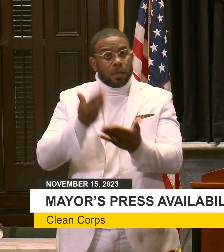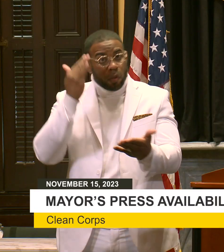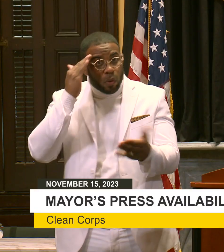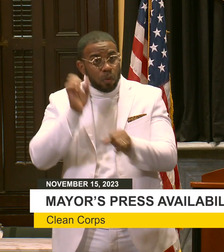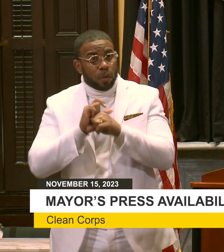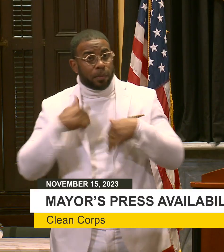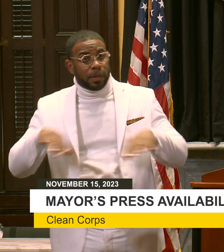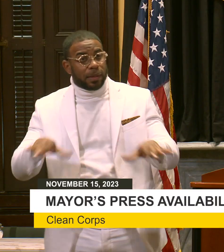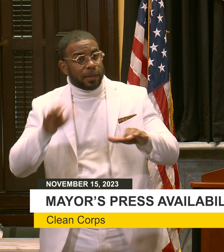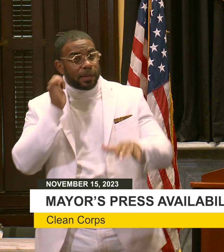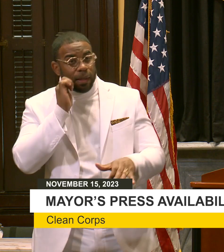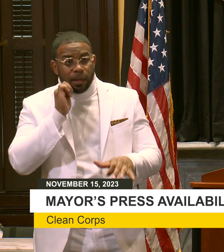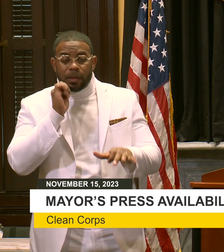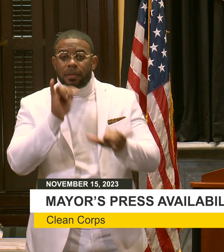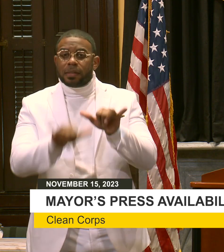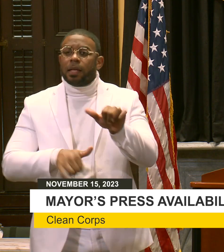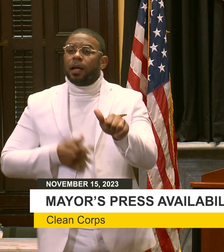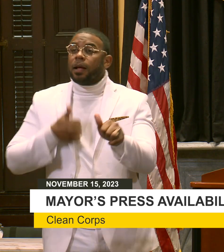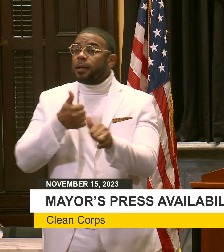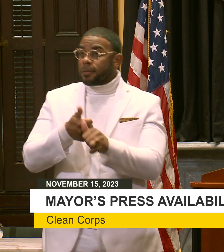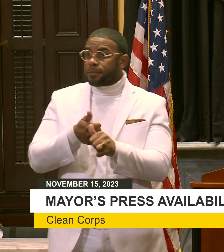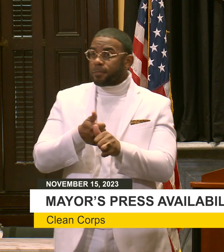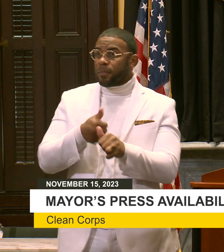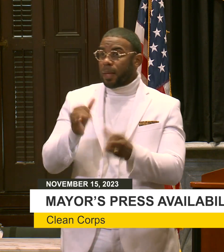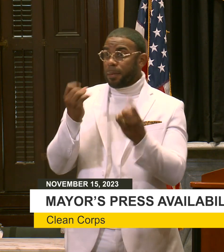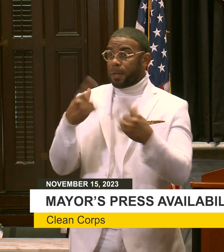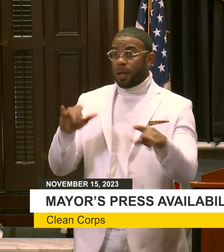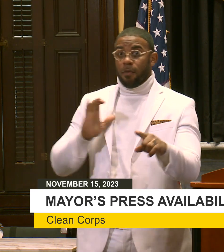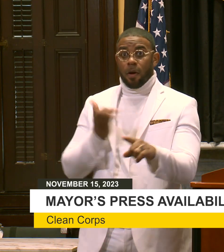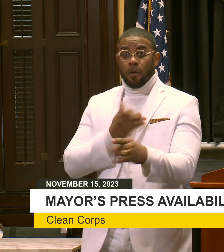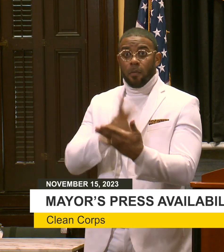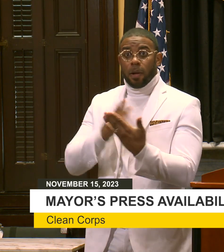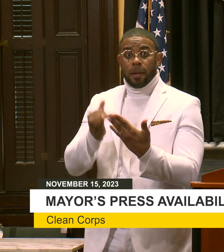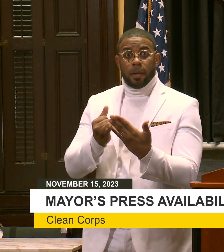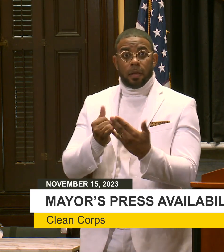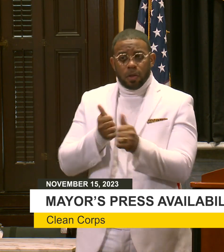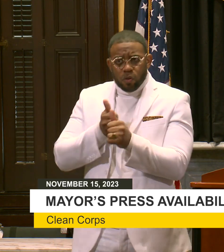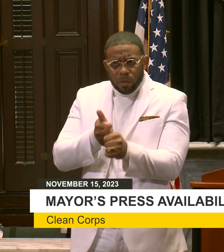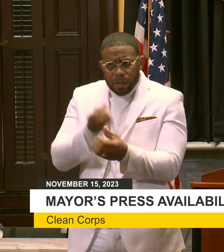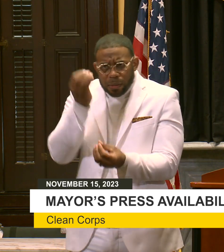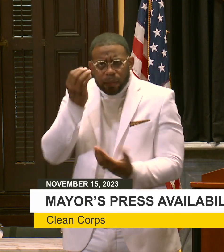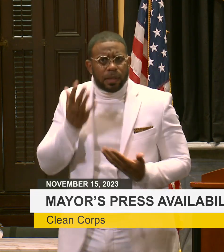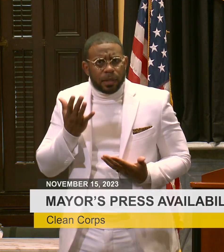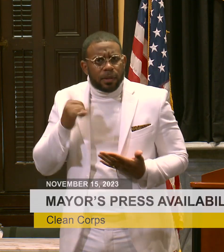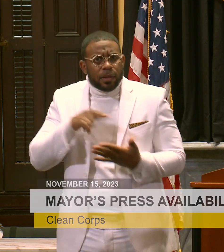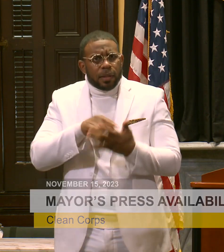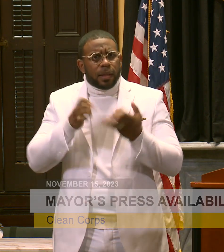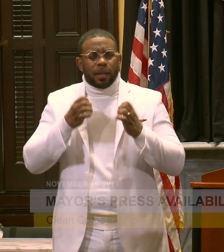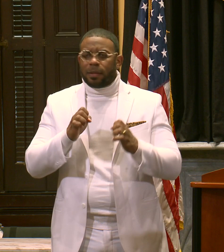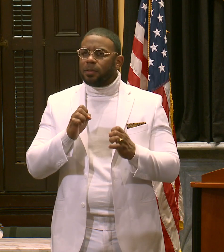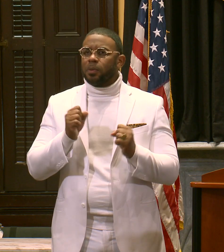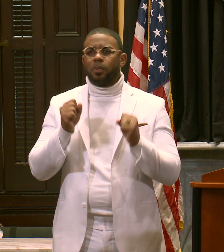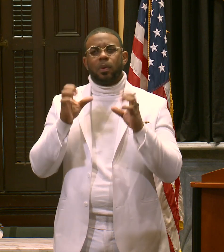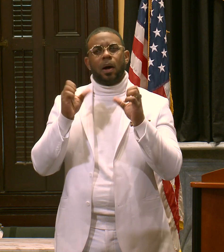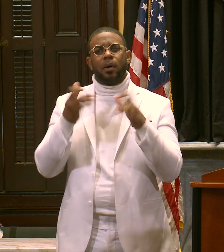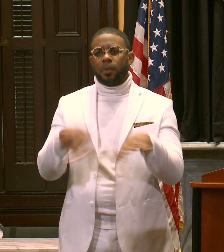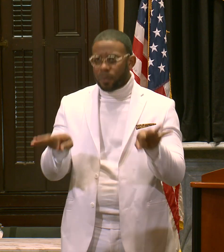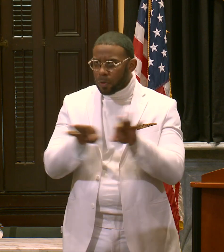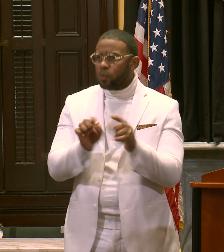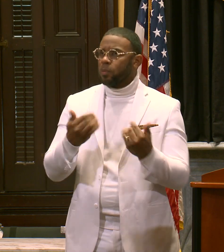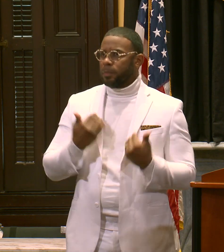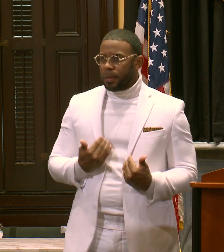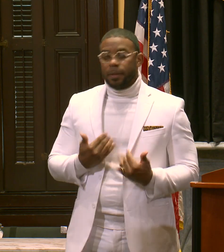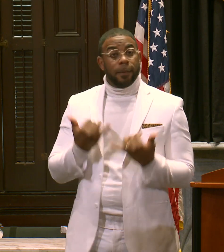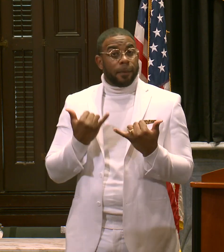work that is being done daily and stay up to date. Like many of our projects, tracking the data of these efforts is incredibly important to